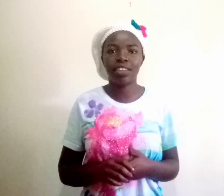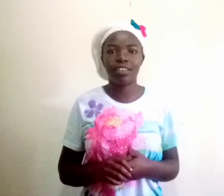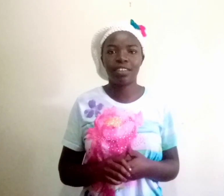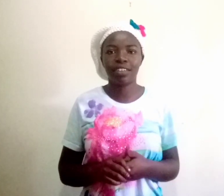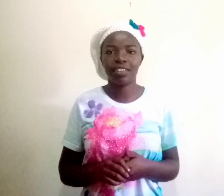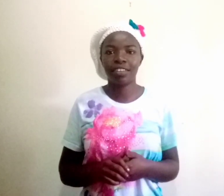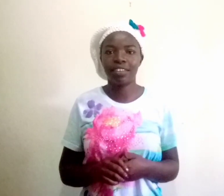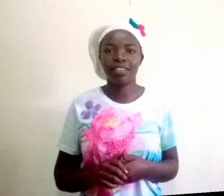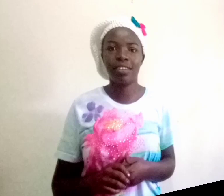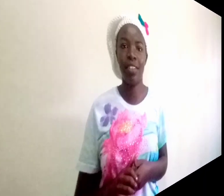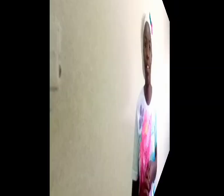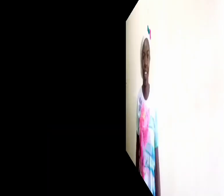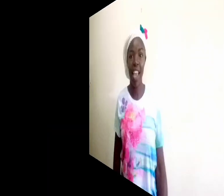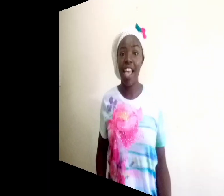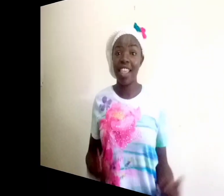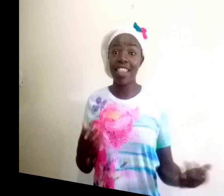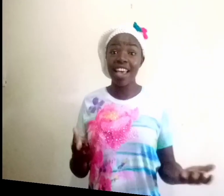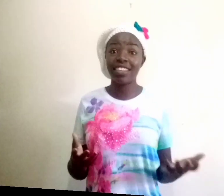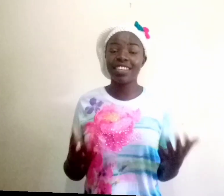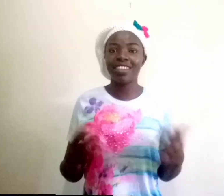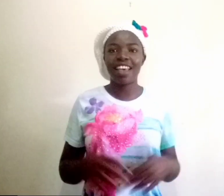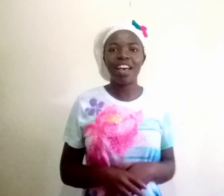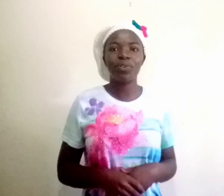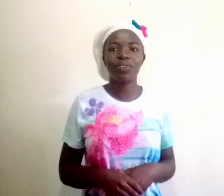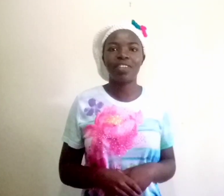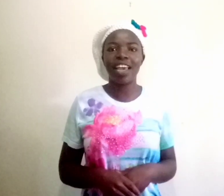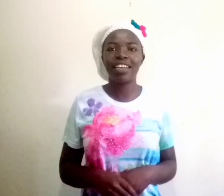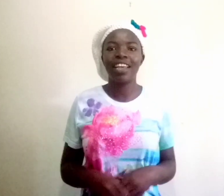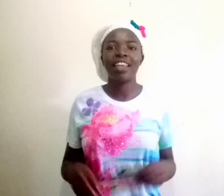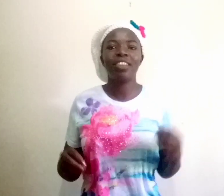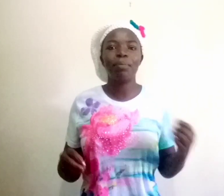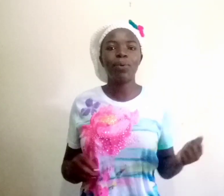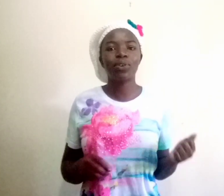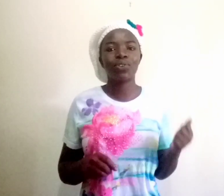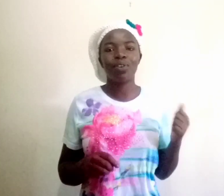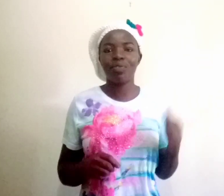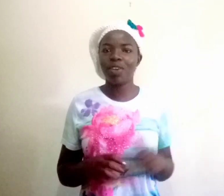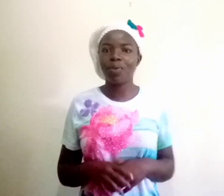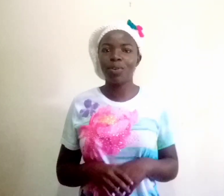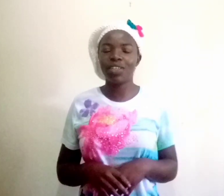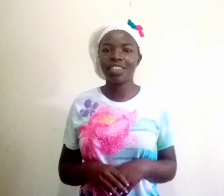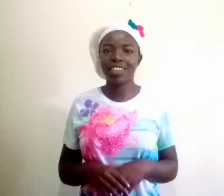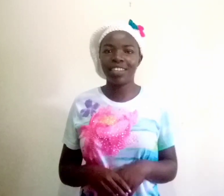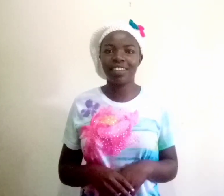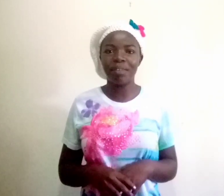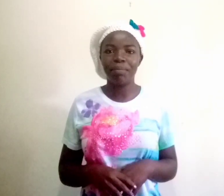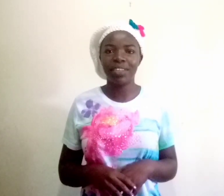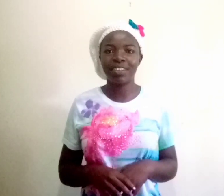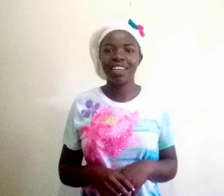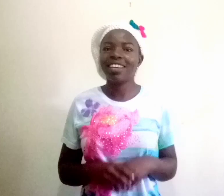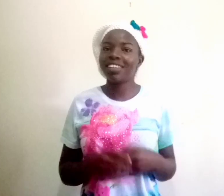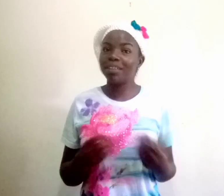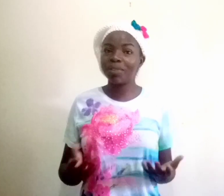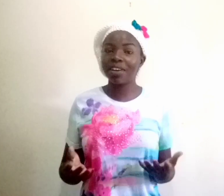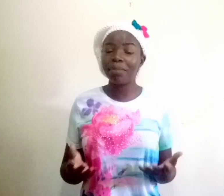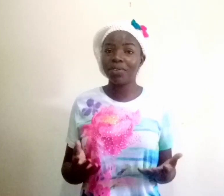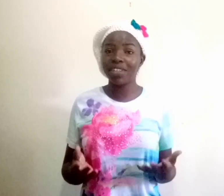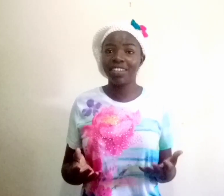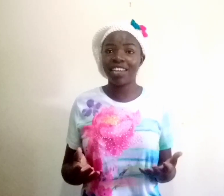signs. That is how you sign the books of the Old Testament. Subscribe to this